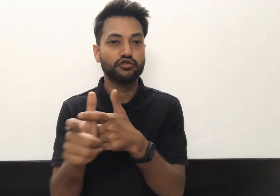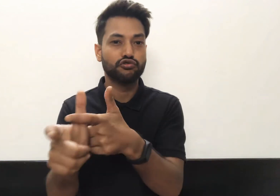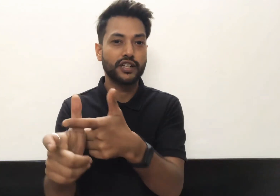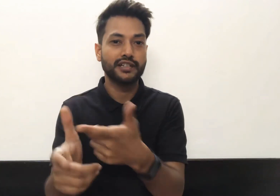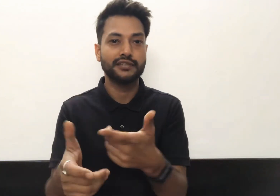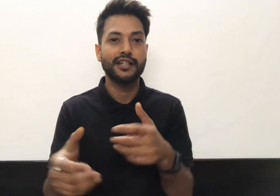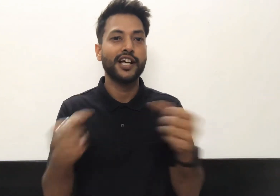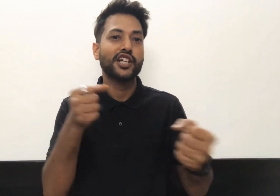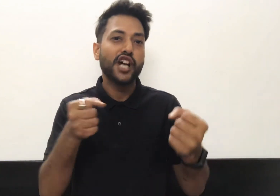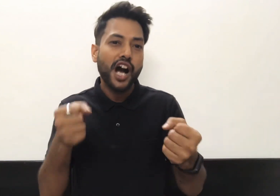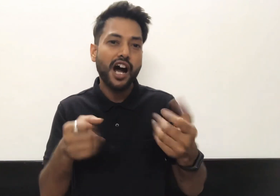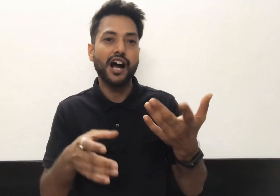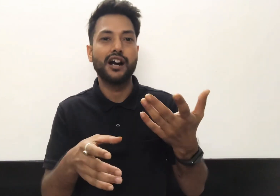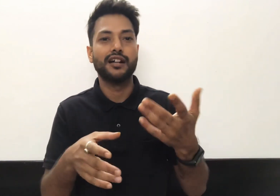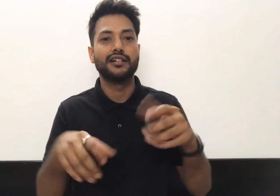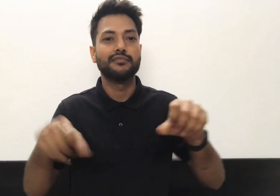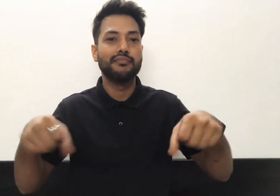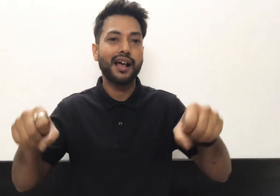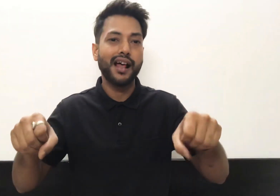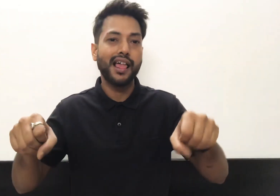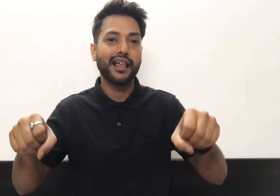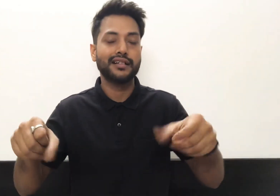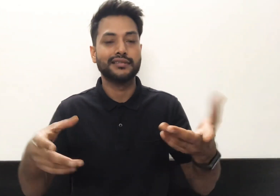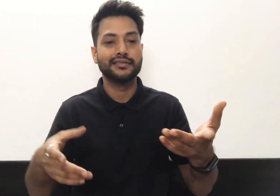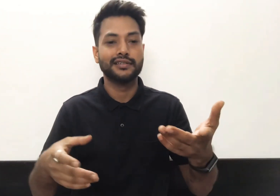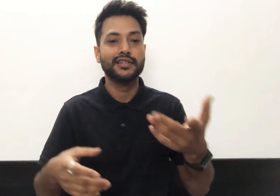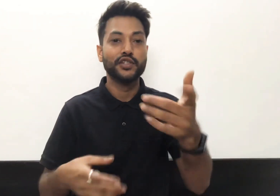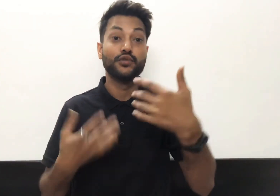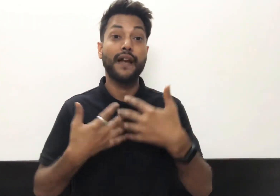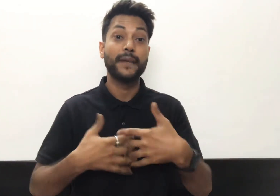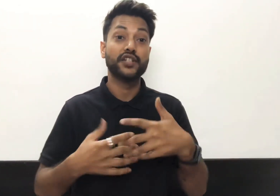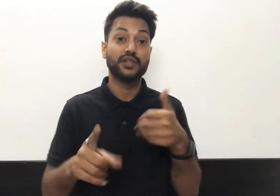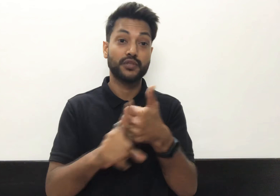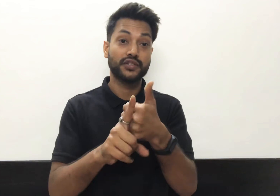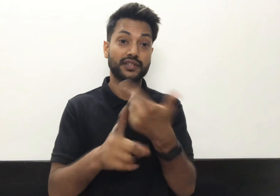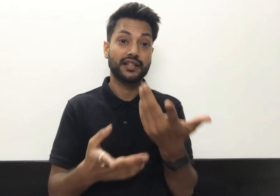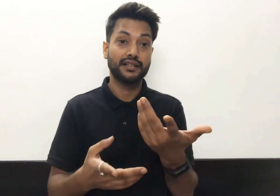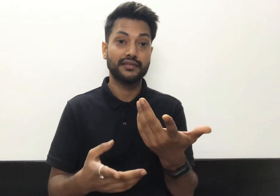a motorcycle race, you have a machine and yourself, you want to race.